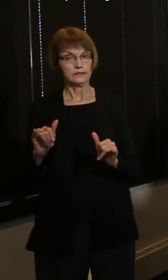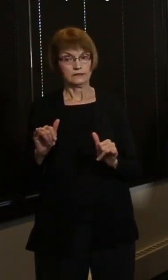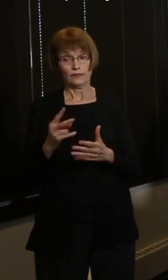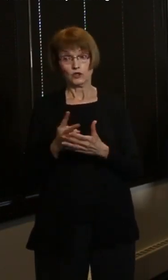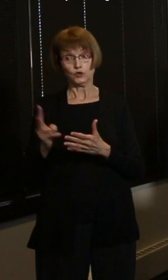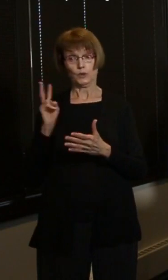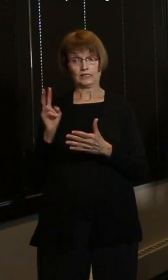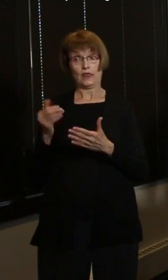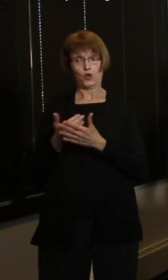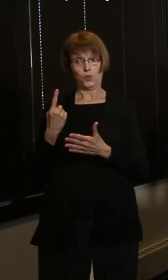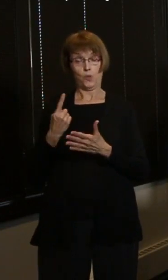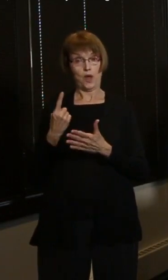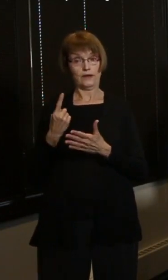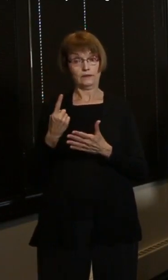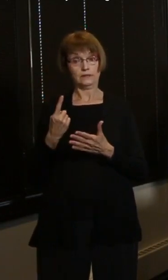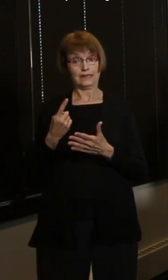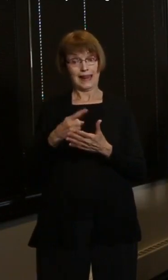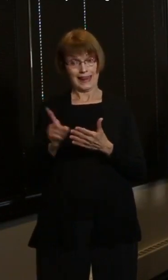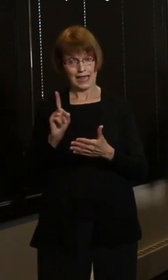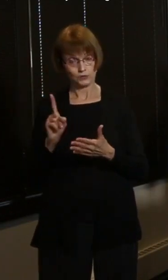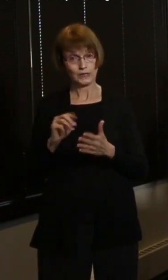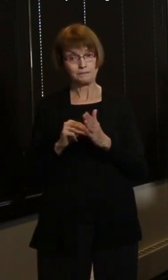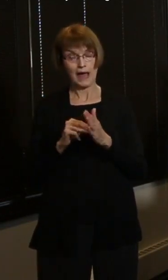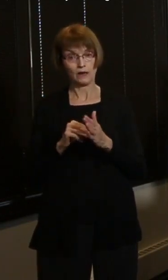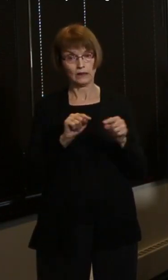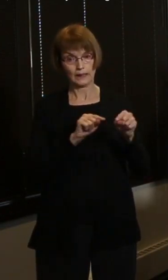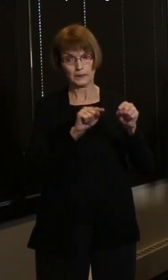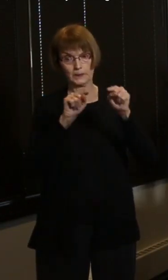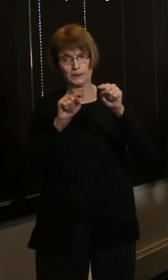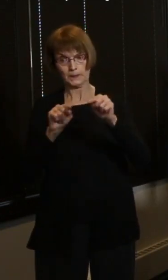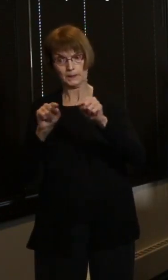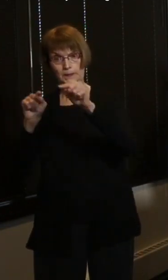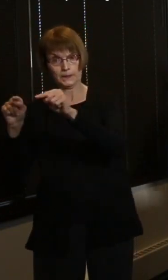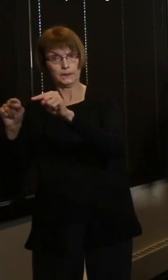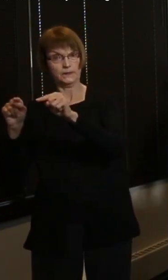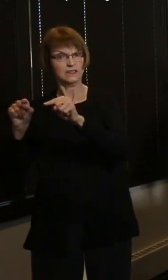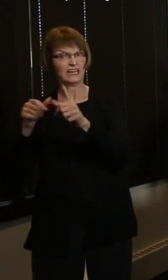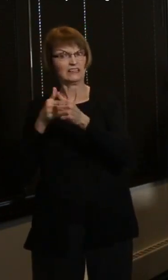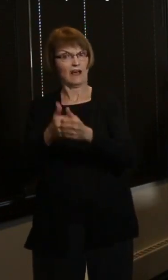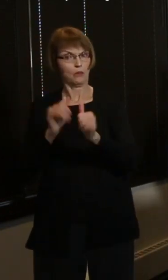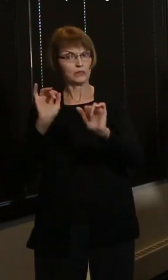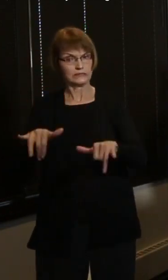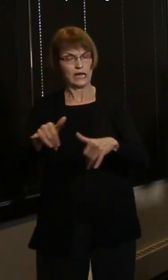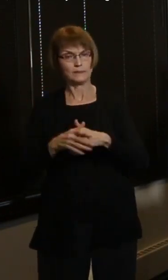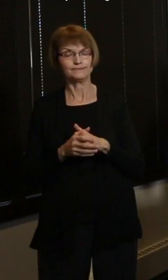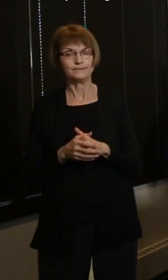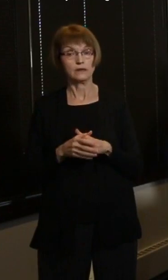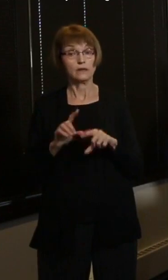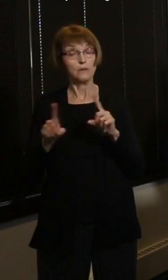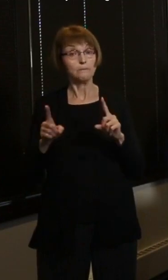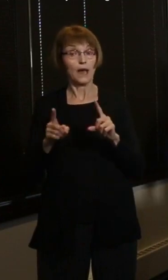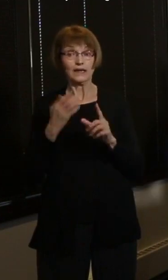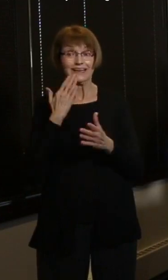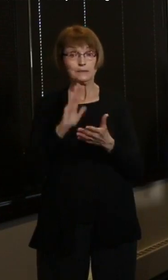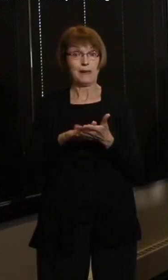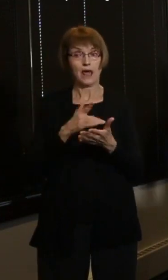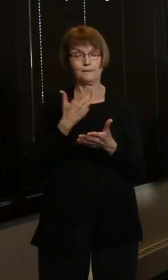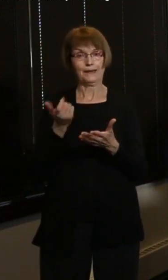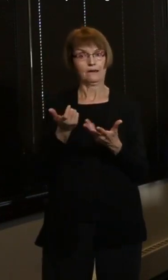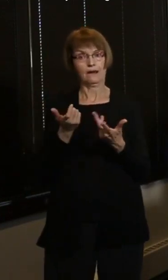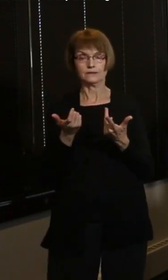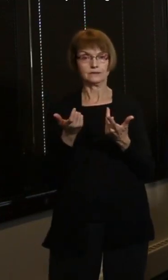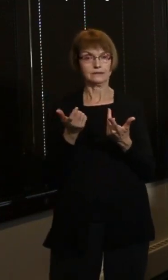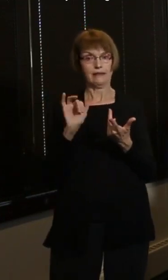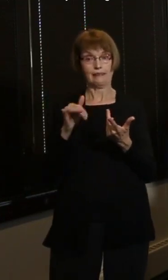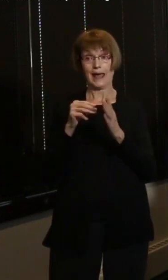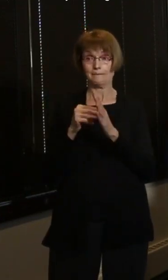2 weeks ago, which is, you know, it's good that it's following the model. It's bad because this model has a prolonged tail on it,